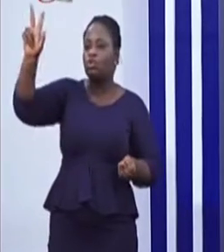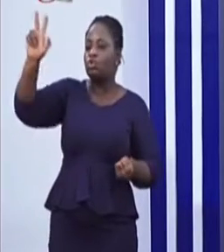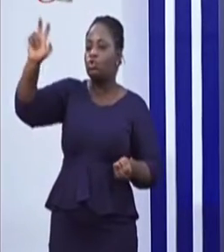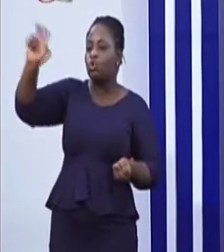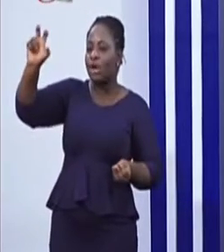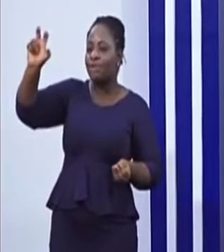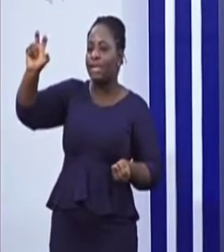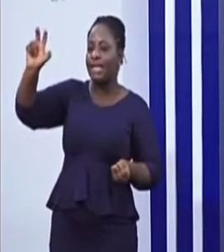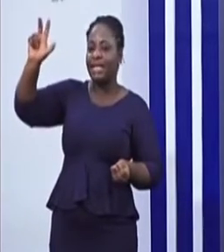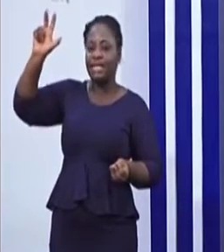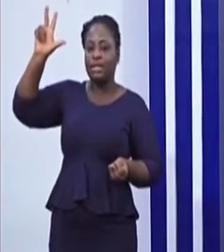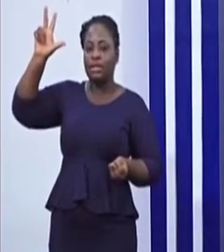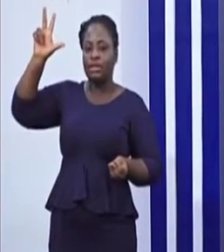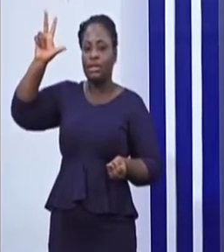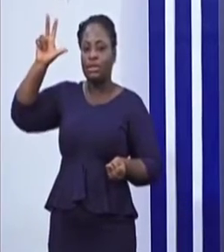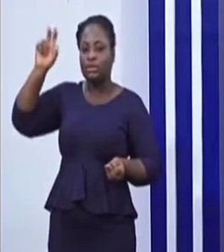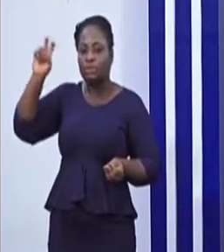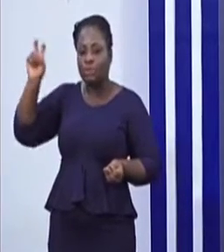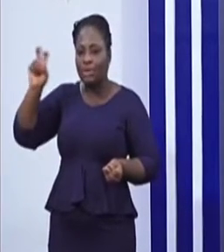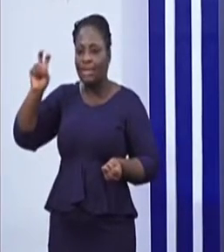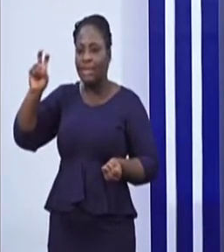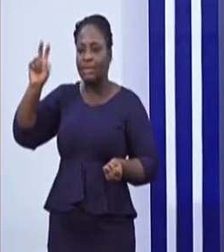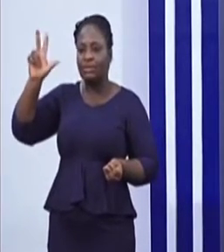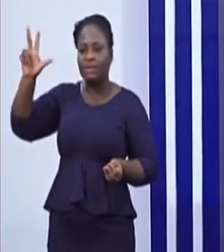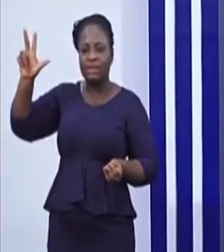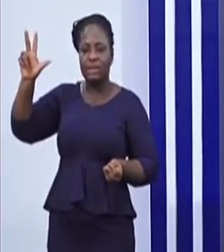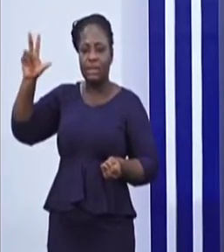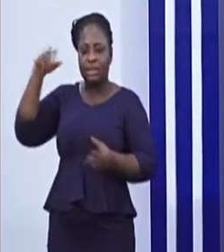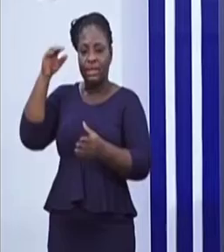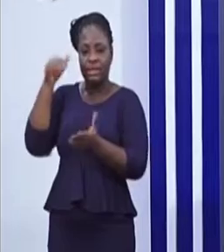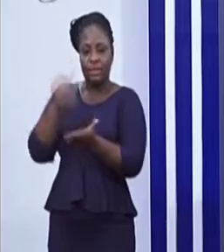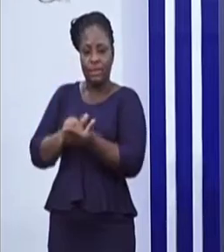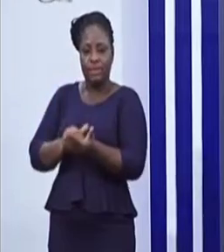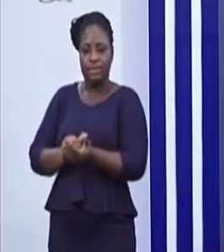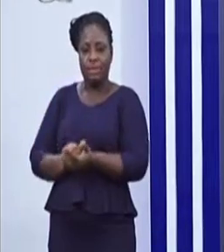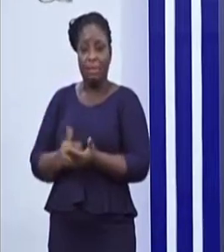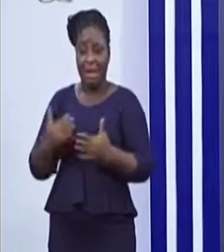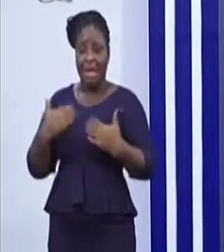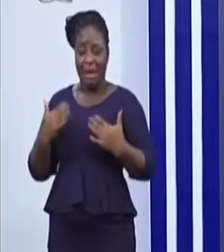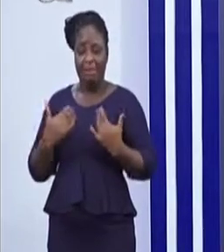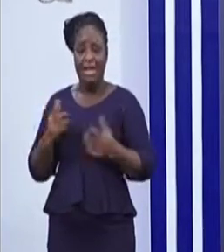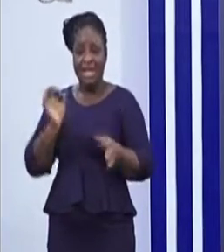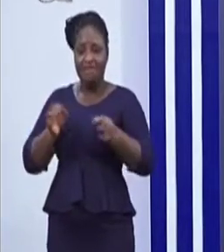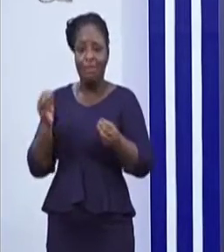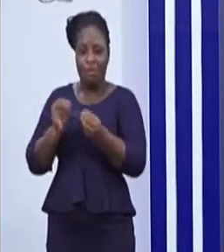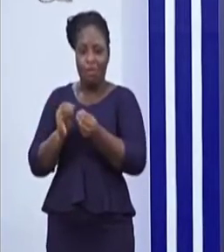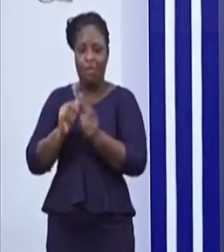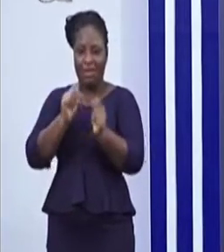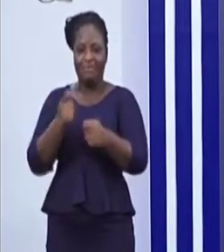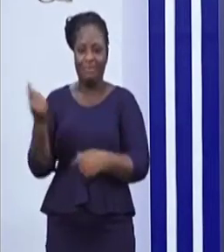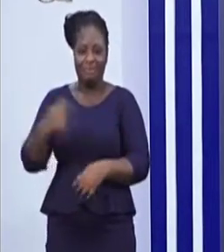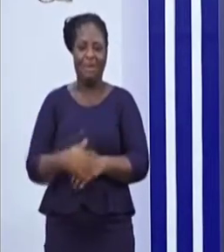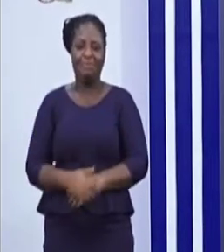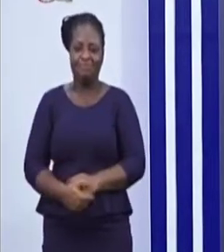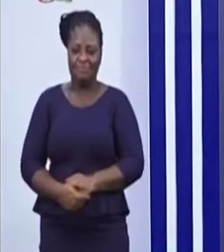223,000 Ghana cedis worth of fuel, and they would like to acknowledge that. Apart from that one, they will be happy to take some more.